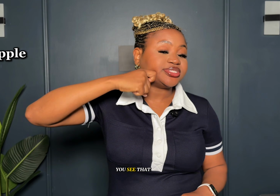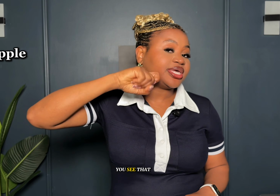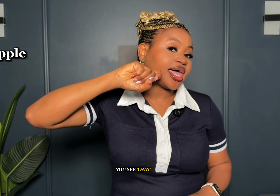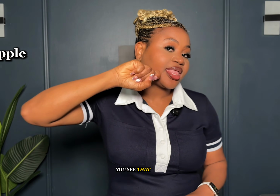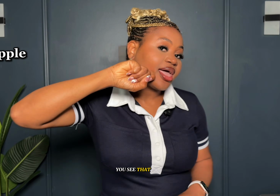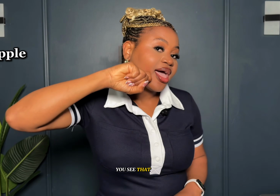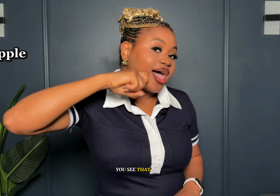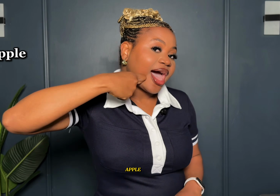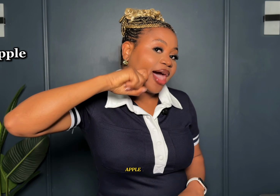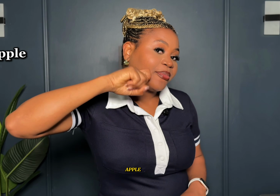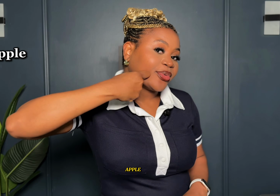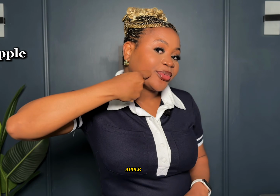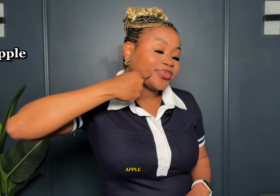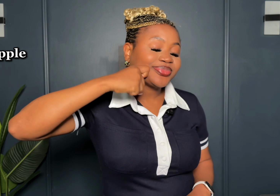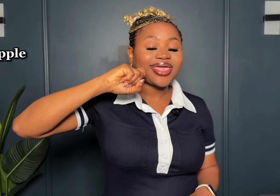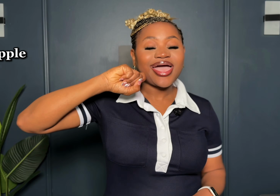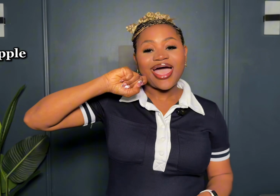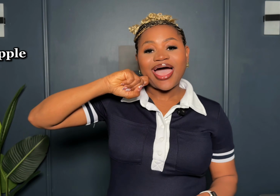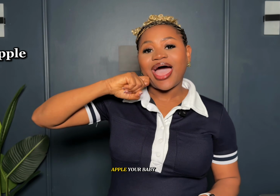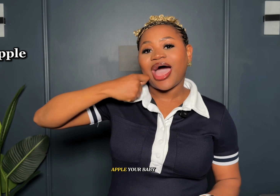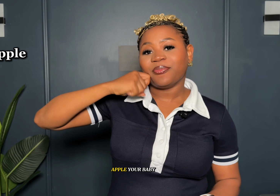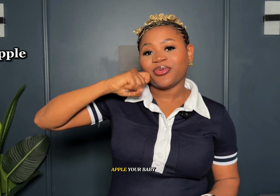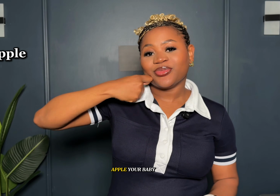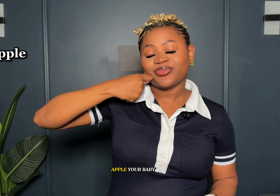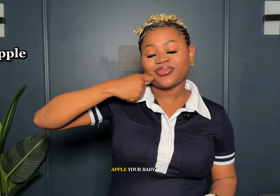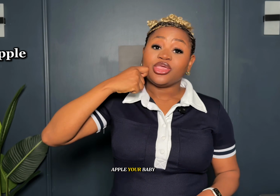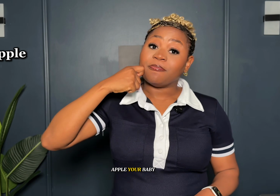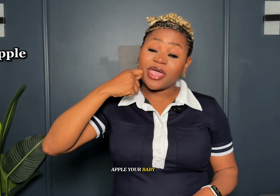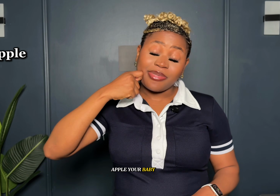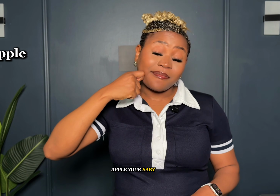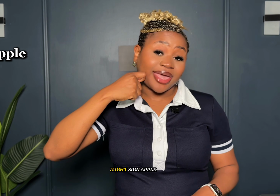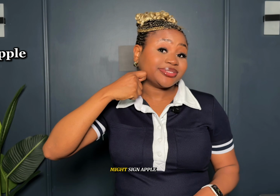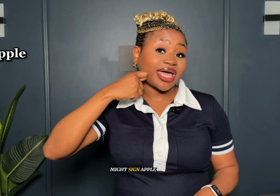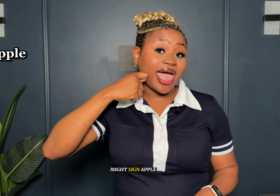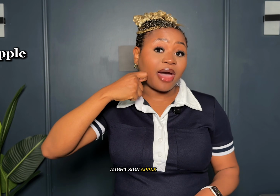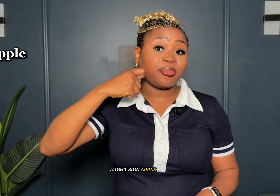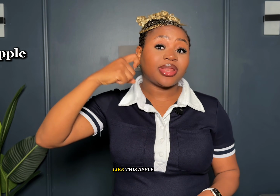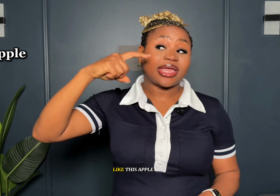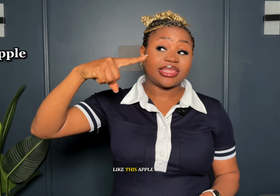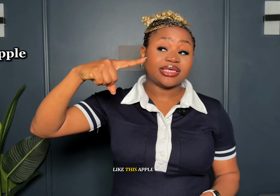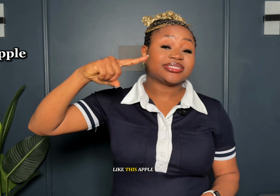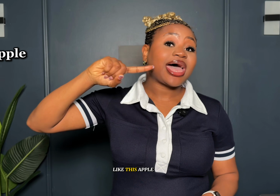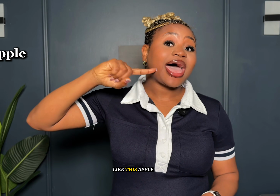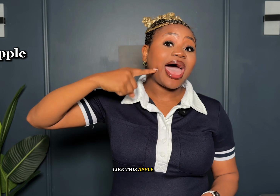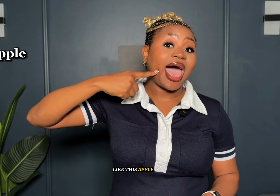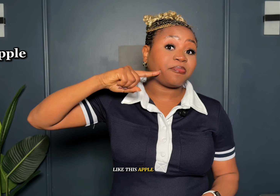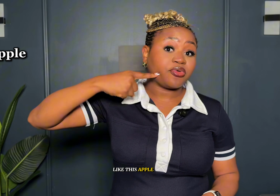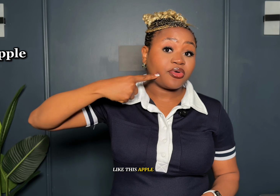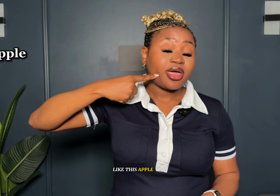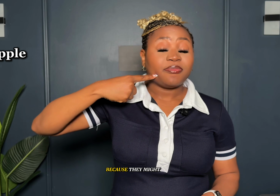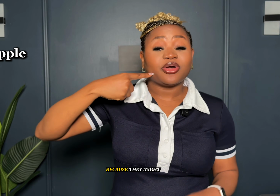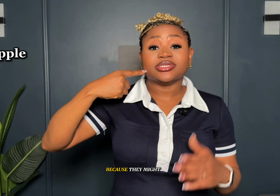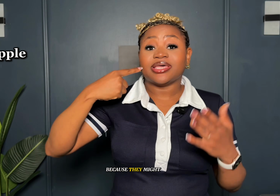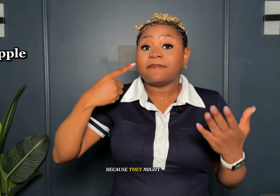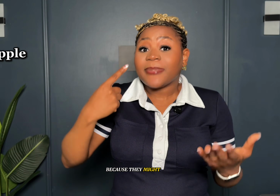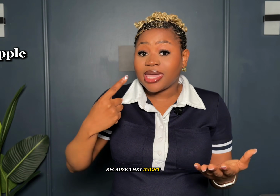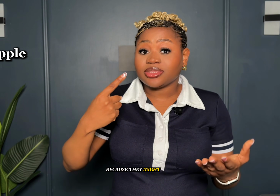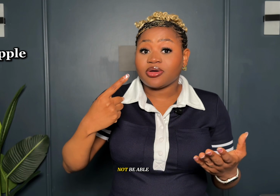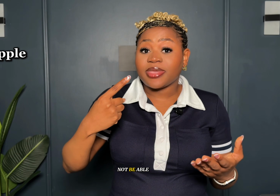that? Apple. Apple. Your baby might sign apple like this. Apple. Because they might not be